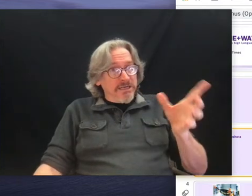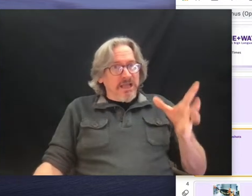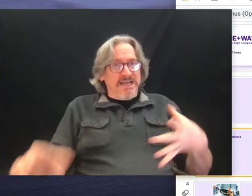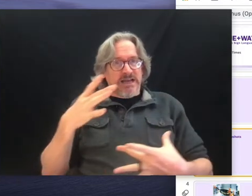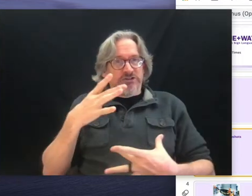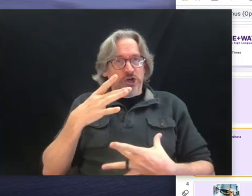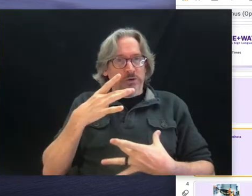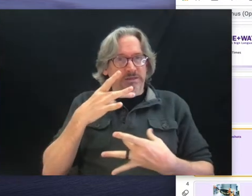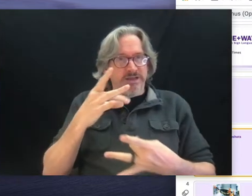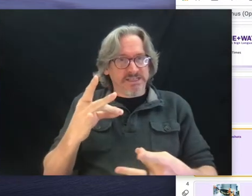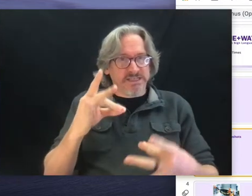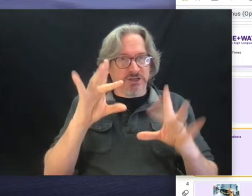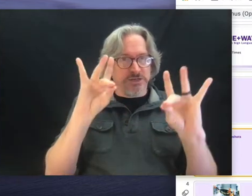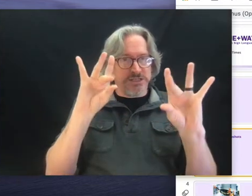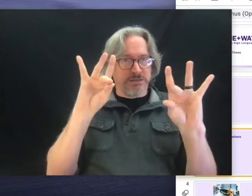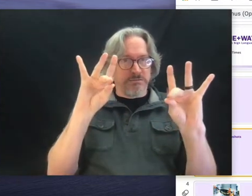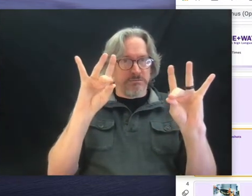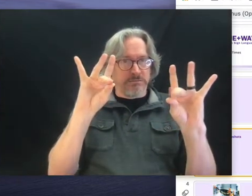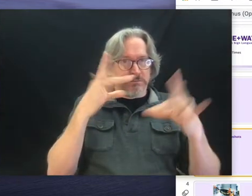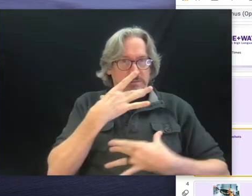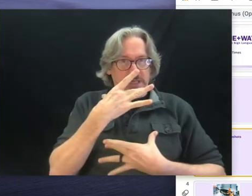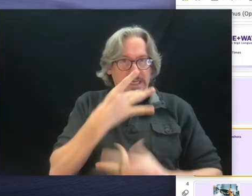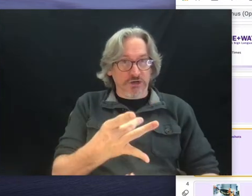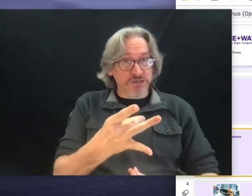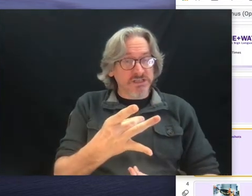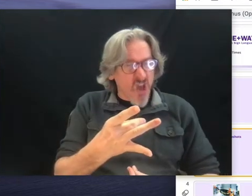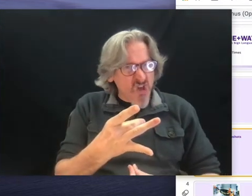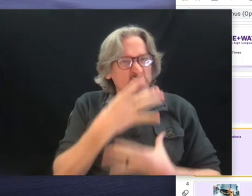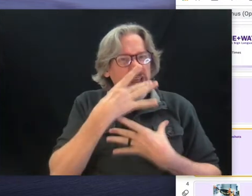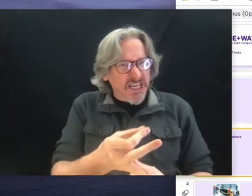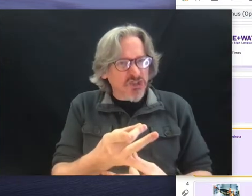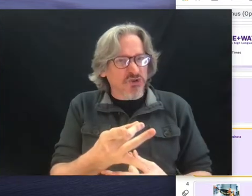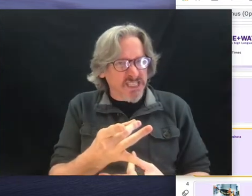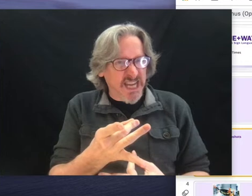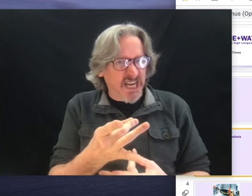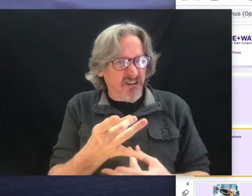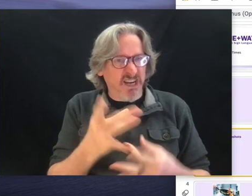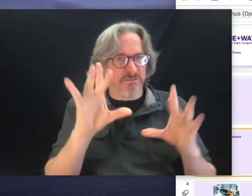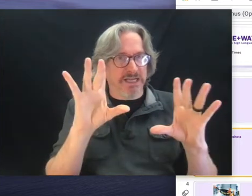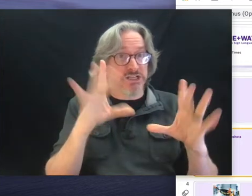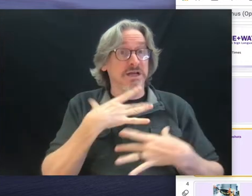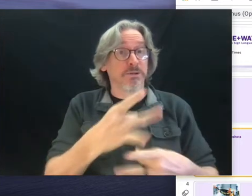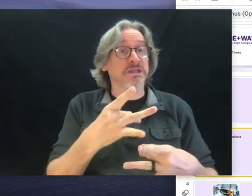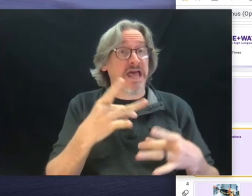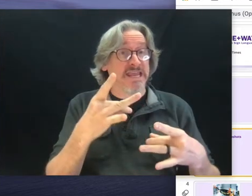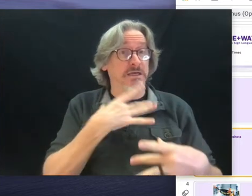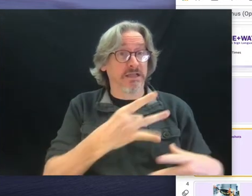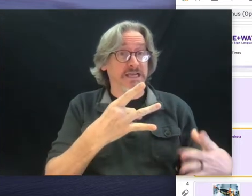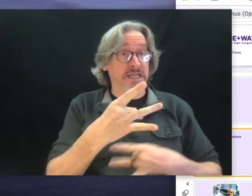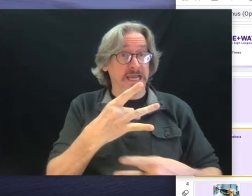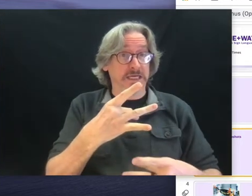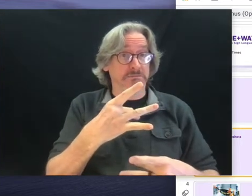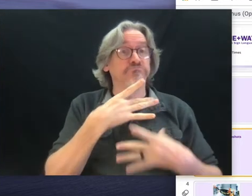In class, I've shown this as interest. Oh, interesting, right? It's a double